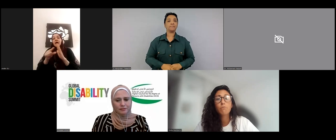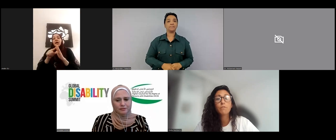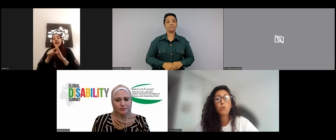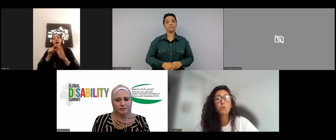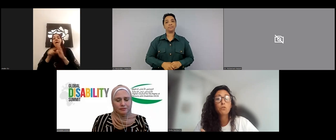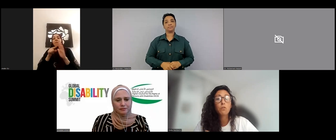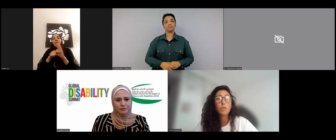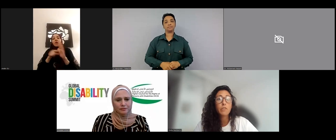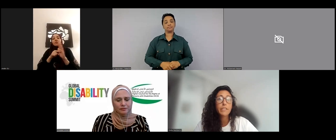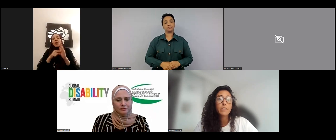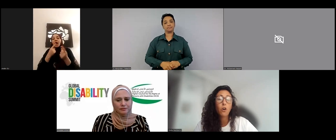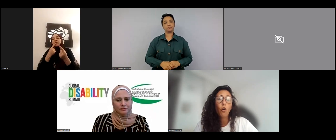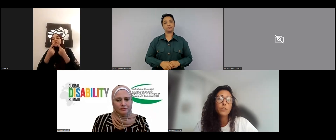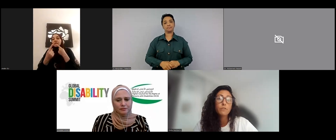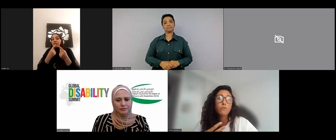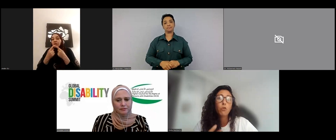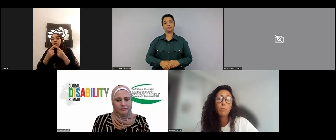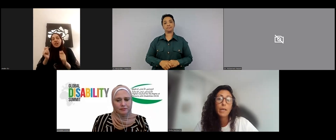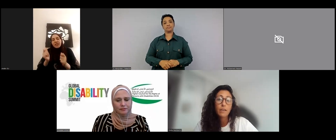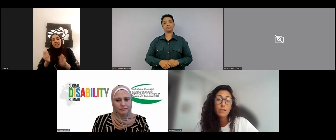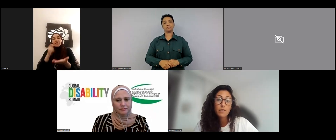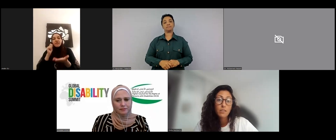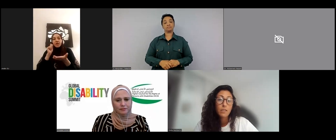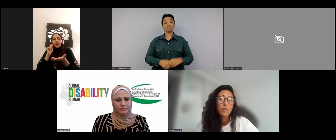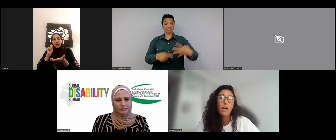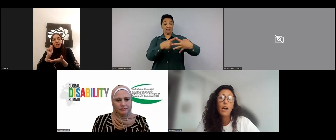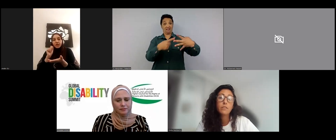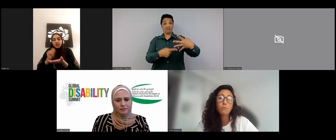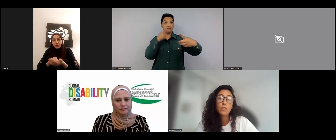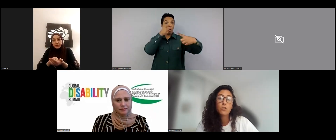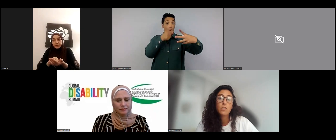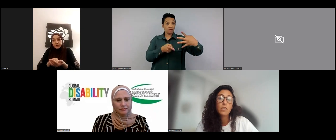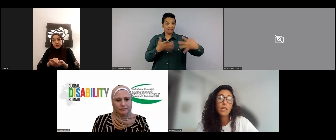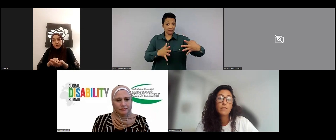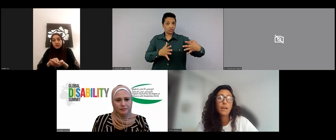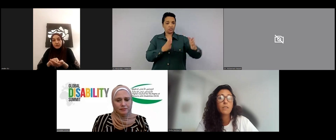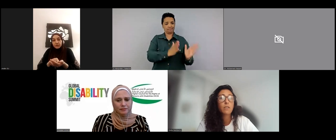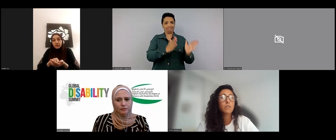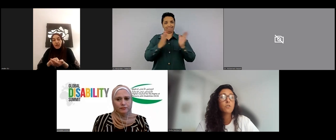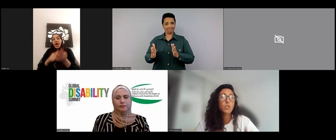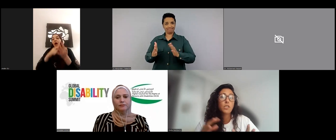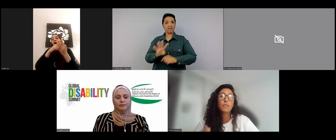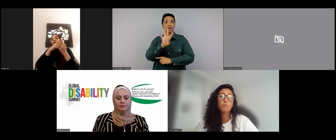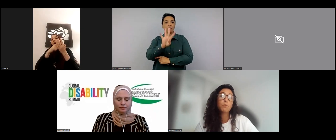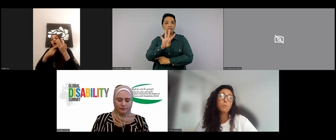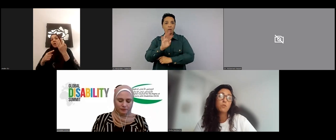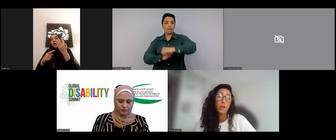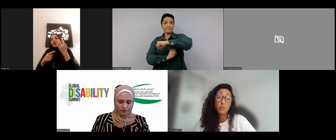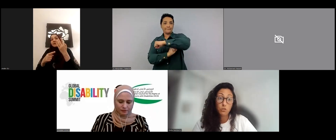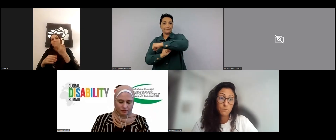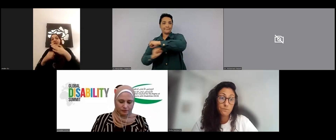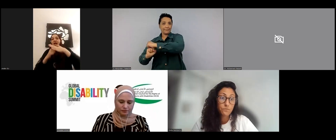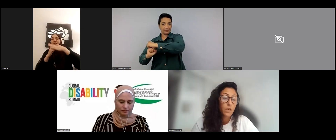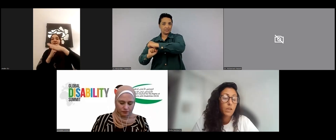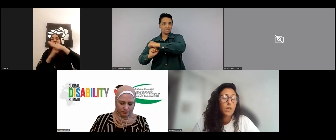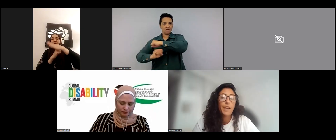Additionally, we've also agreed on 4 pillars under which the entire GDS will be